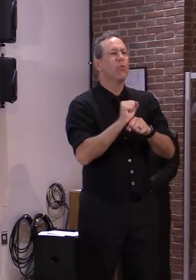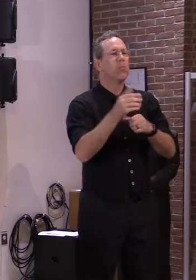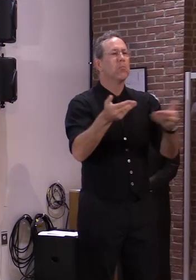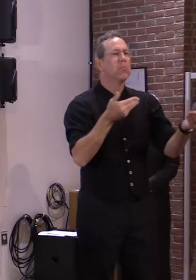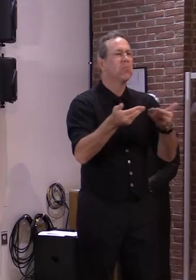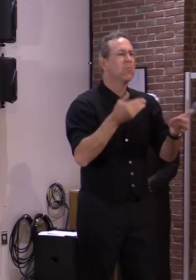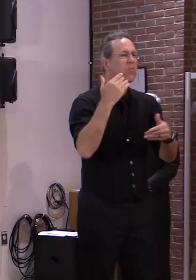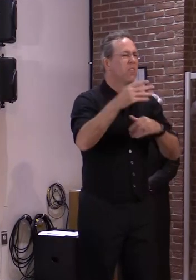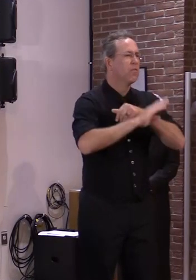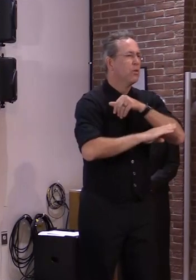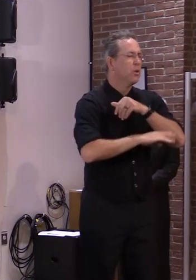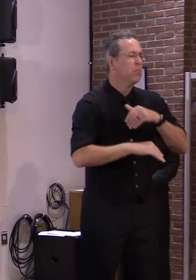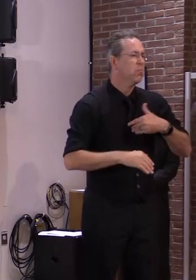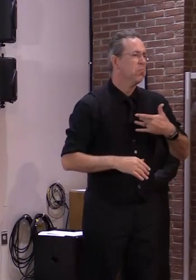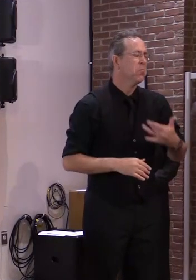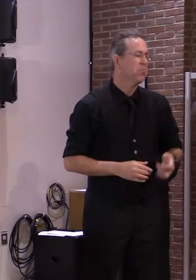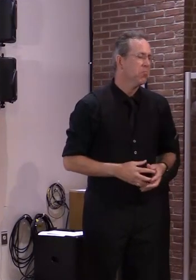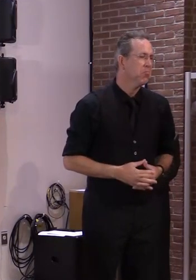jobs at that point.